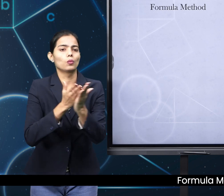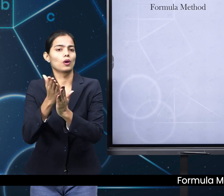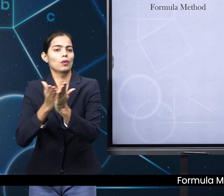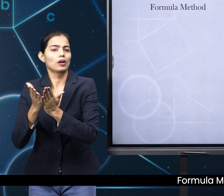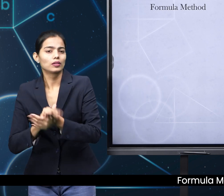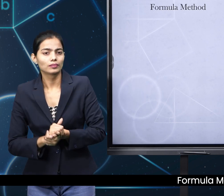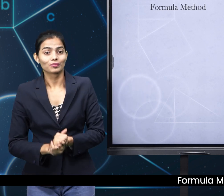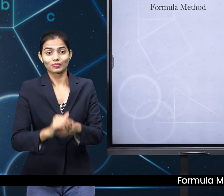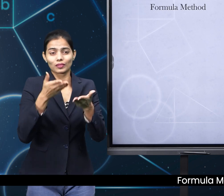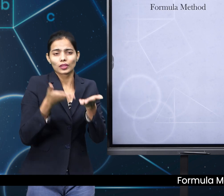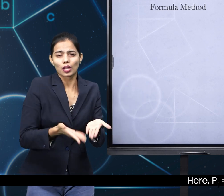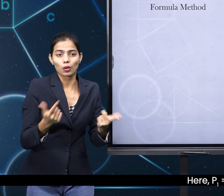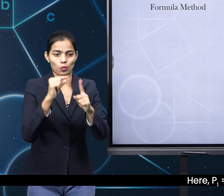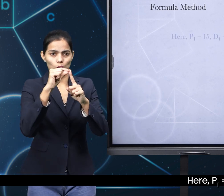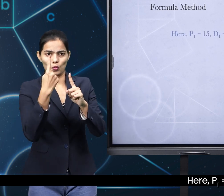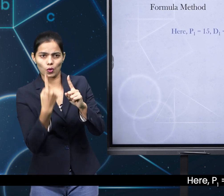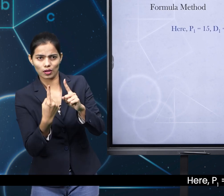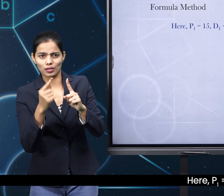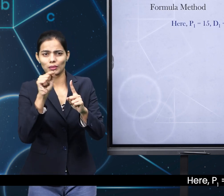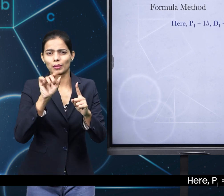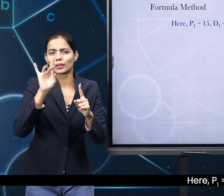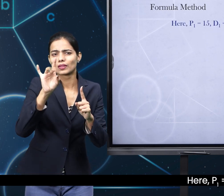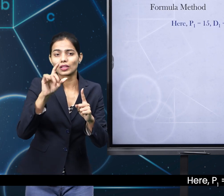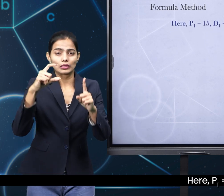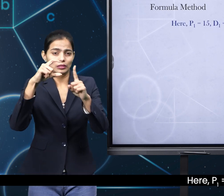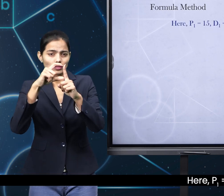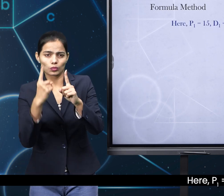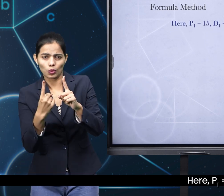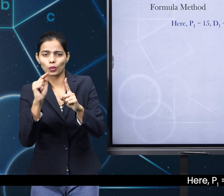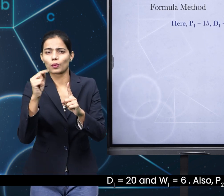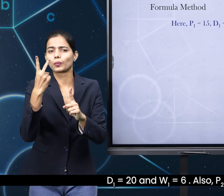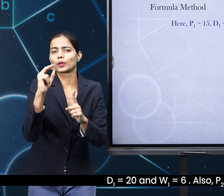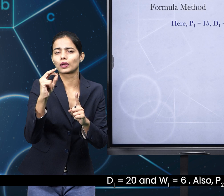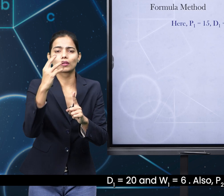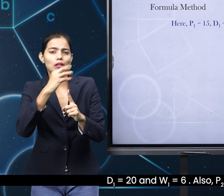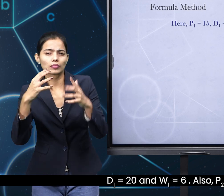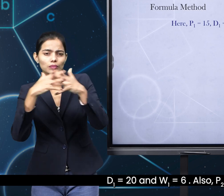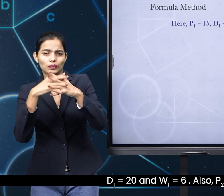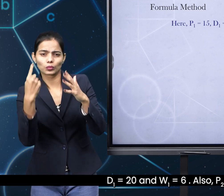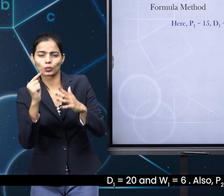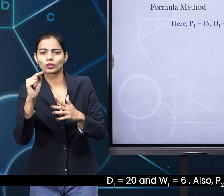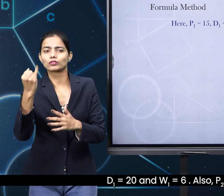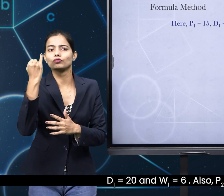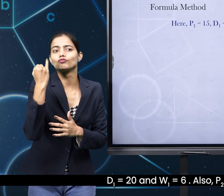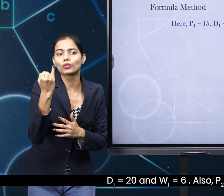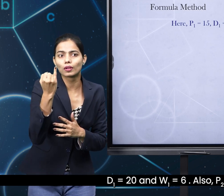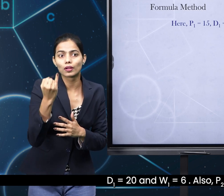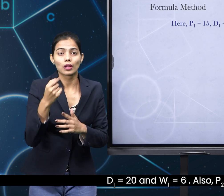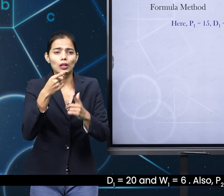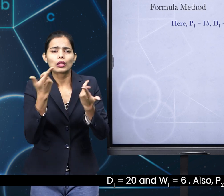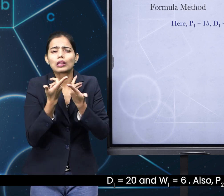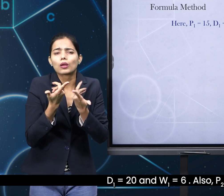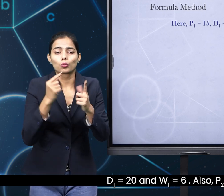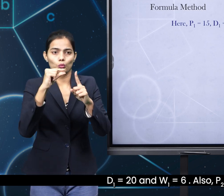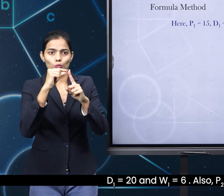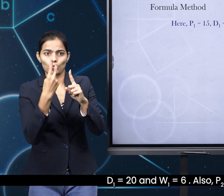Formula method. Here, P1 is equal to 15, D1 is equal to 20